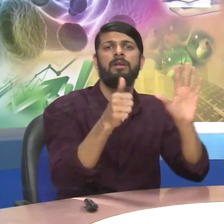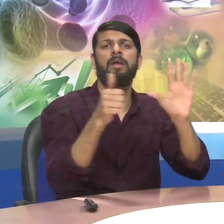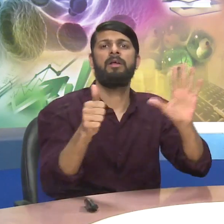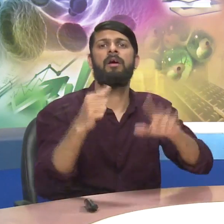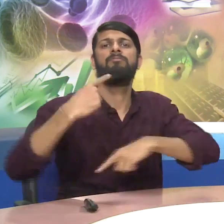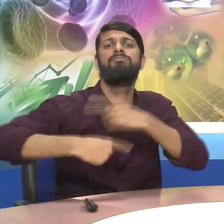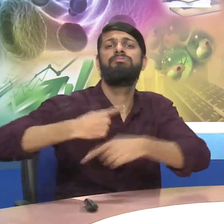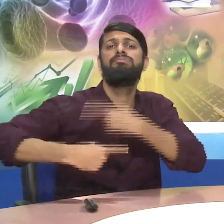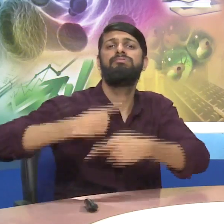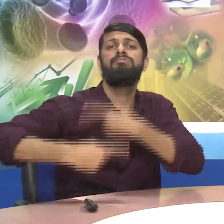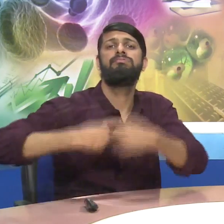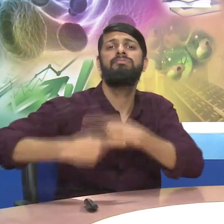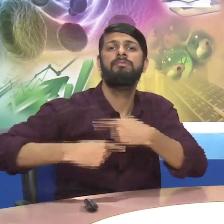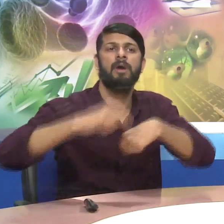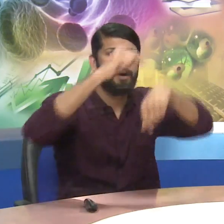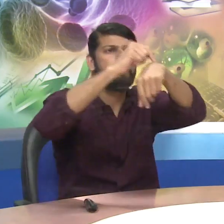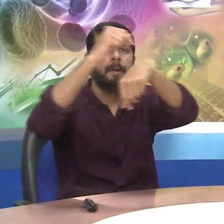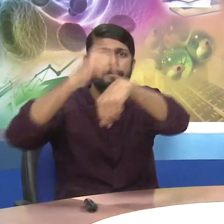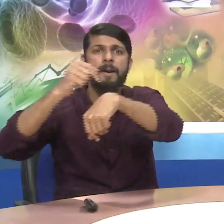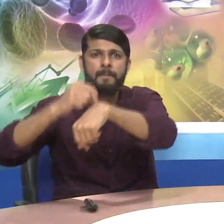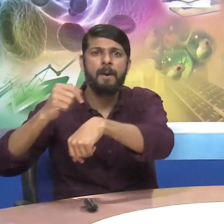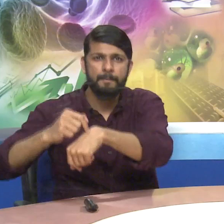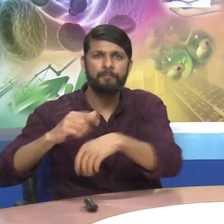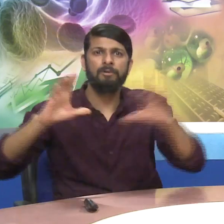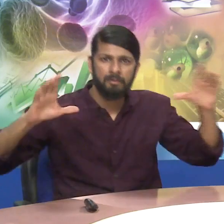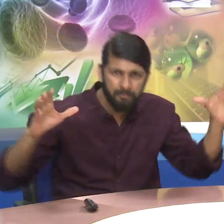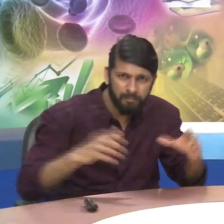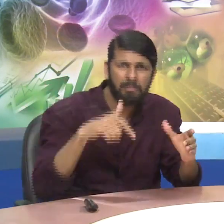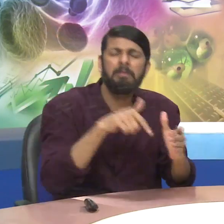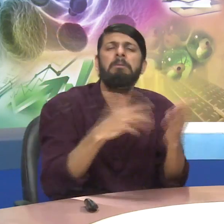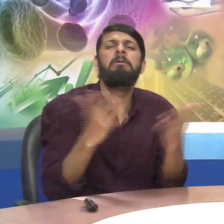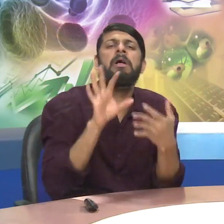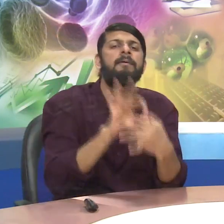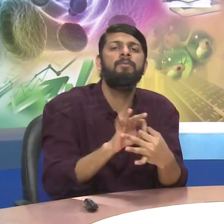It is 2 years, 11 months and 18 days. It means